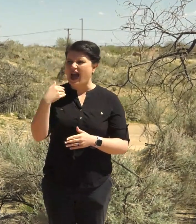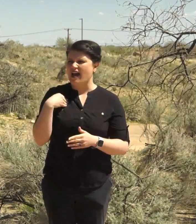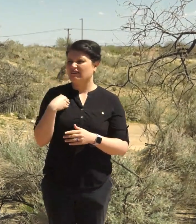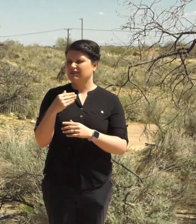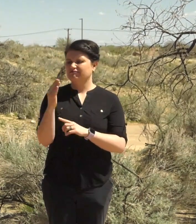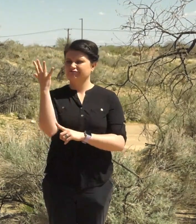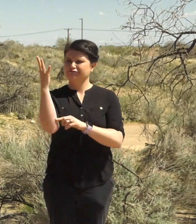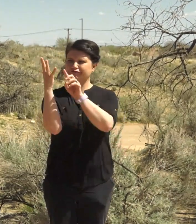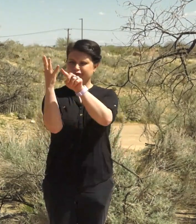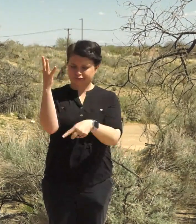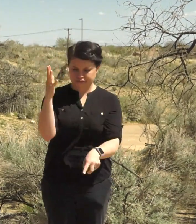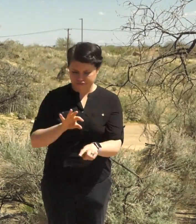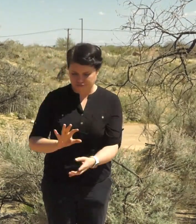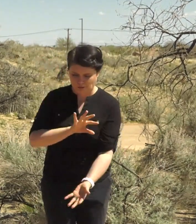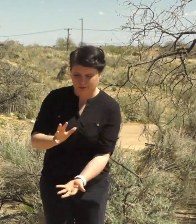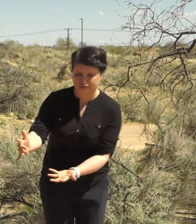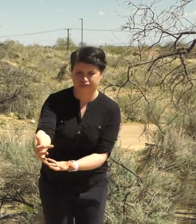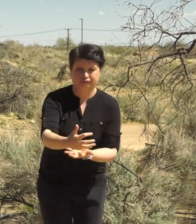to be